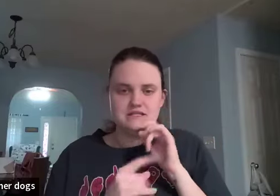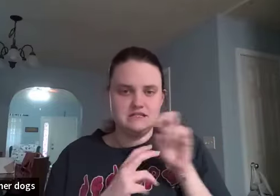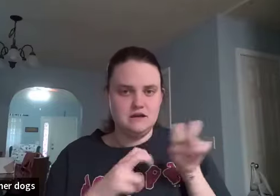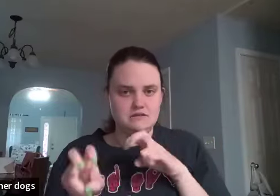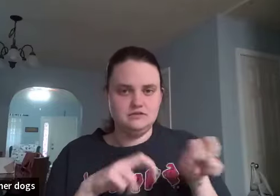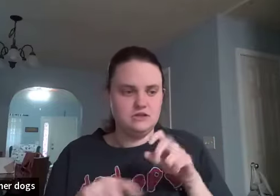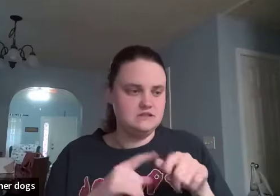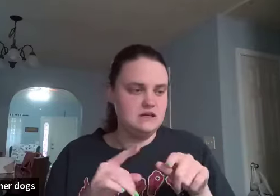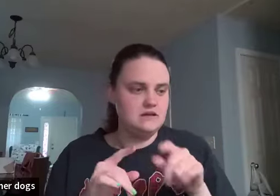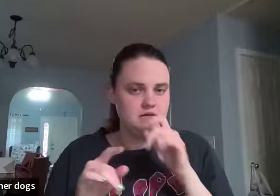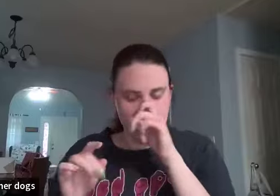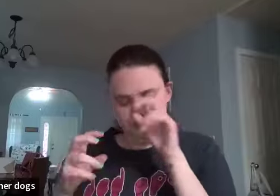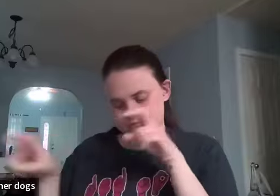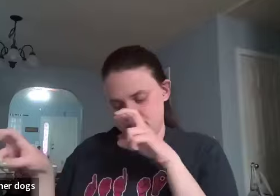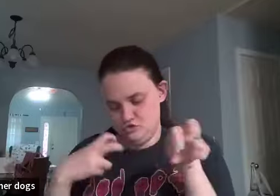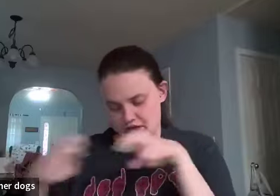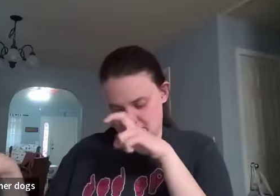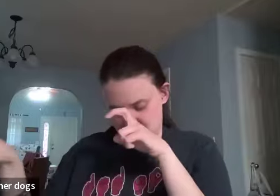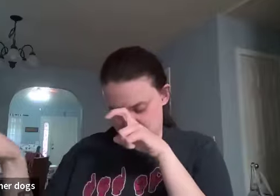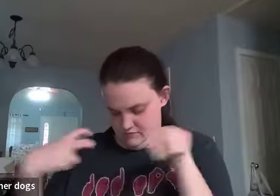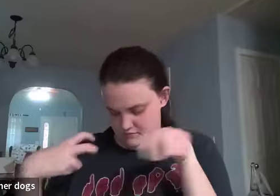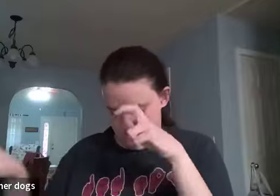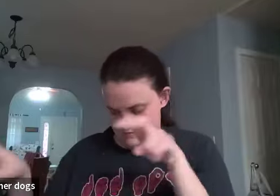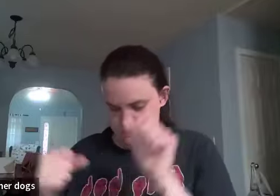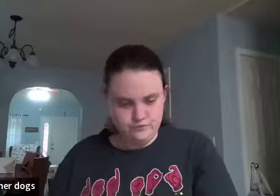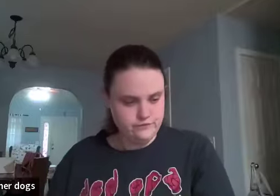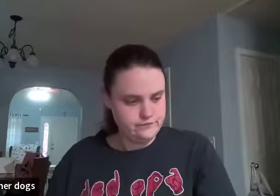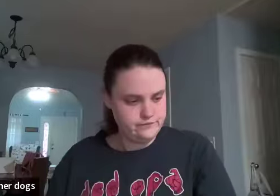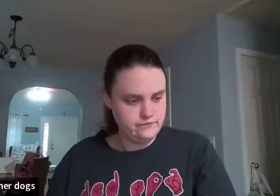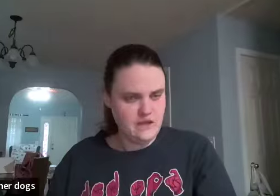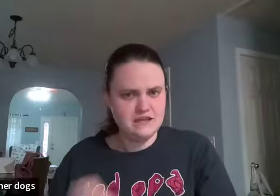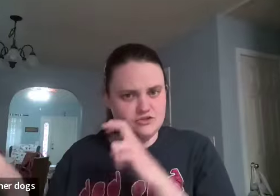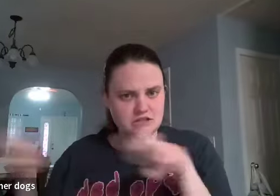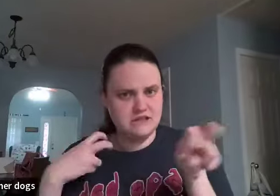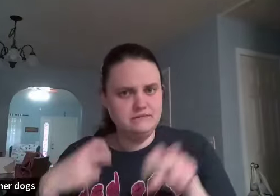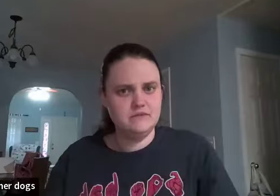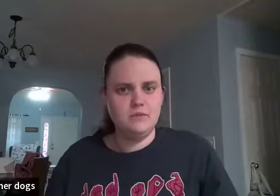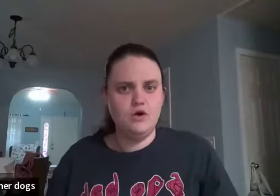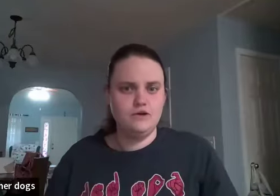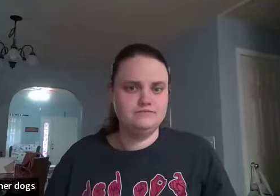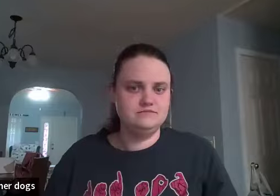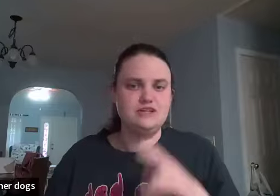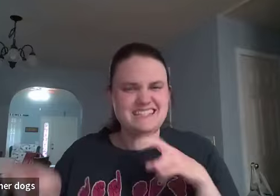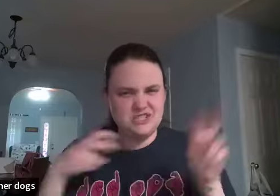that does not translate, tran, I guess translate, over, transition